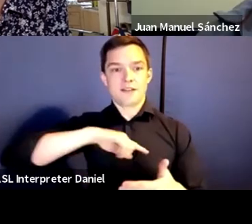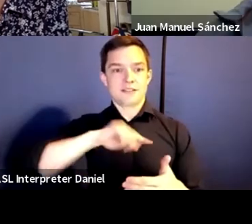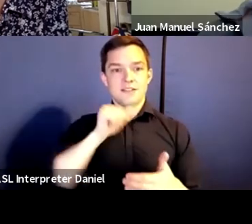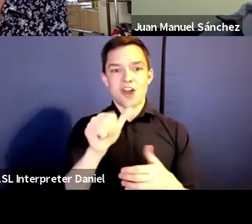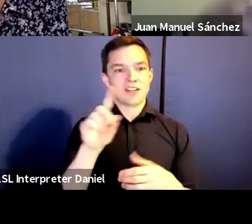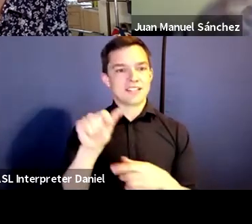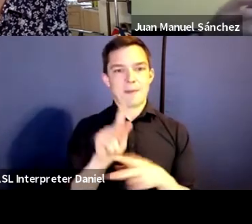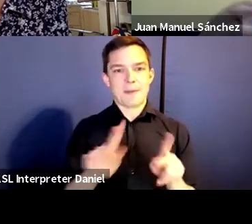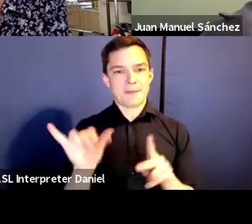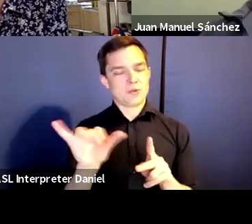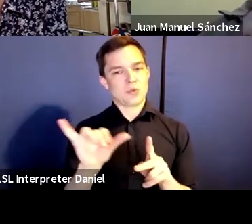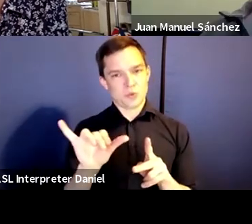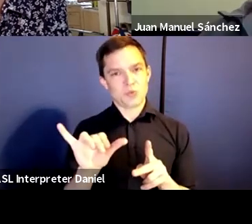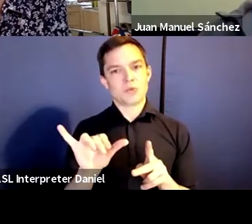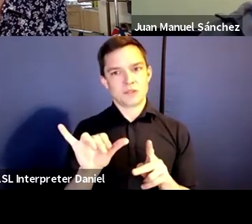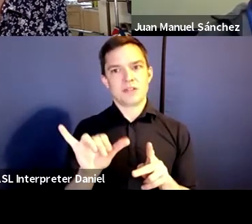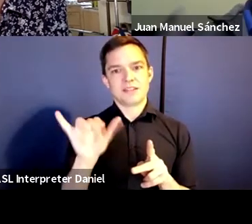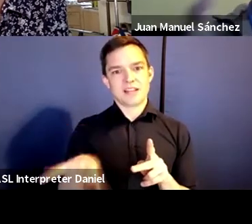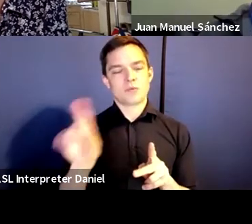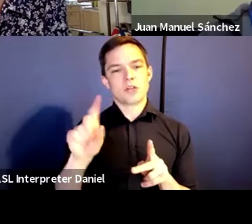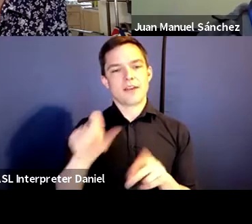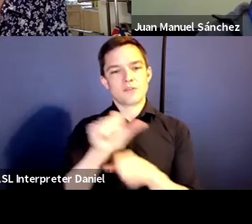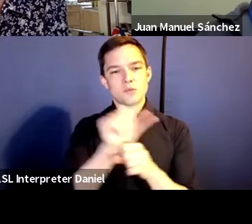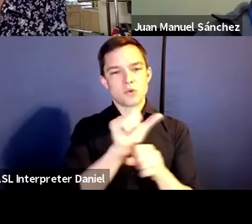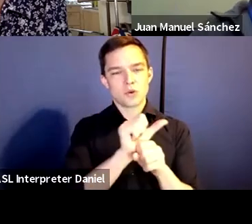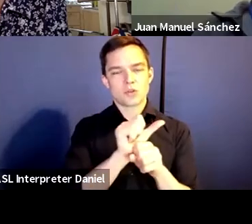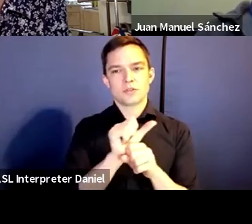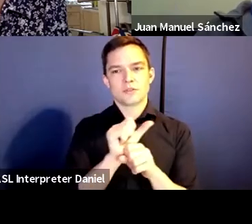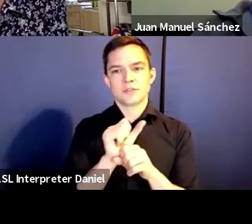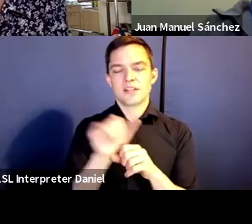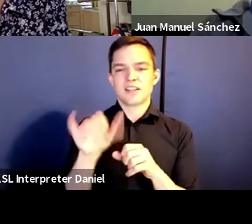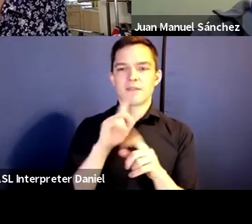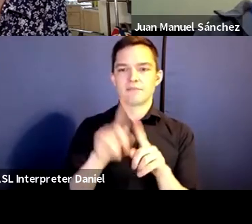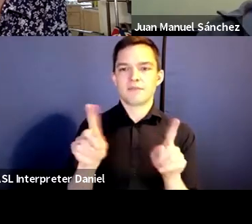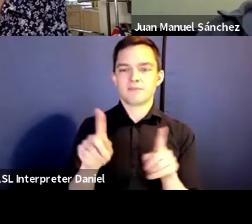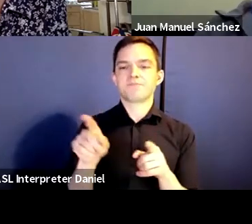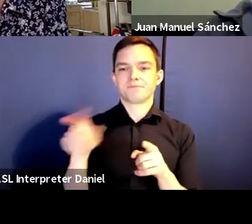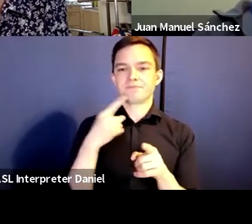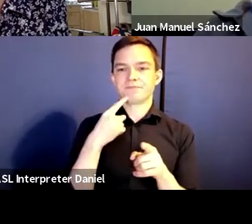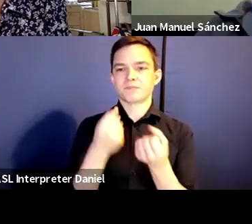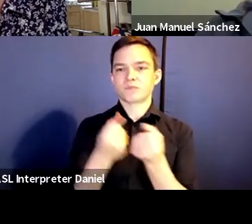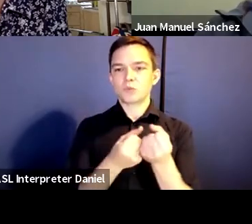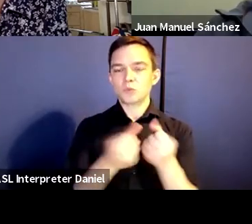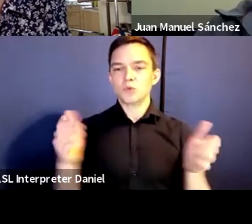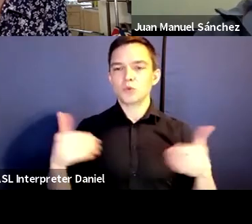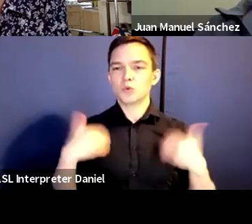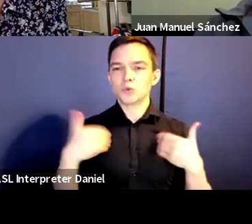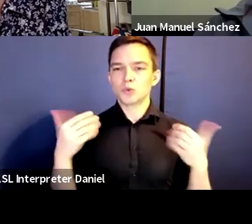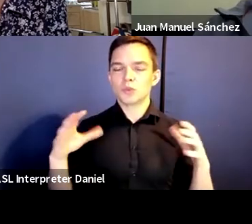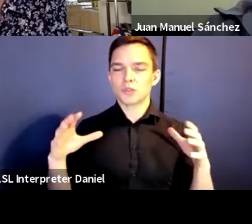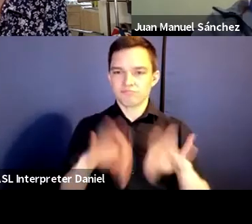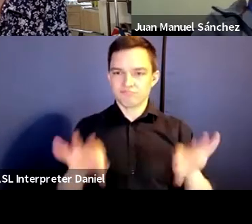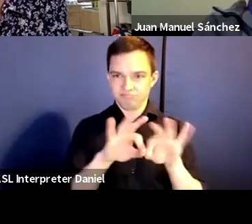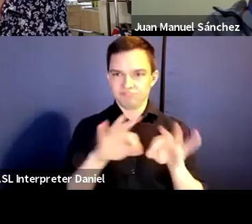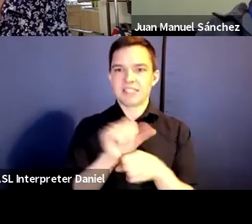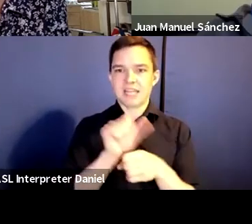people, is where you need to work. It was quite different because TBSA was supporting the youth to do labor